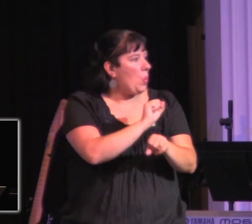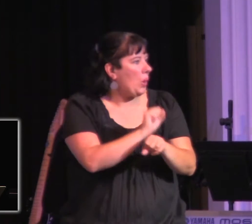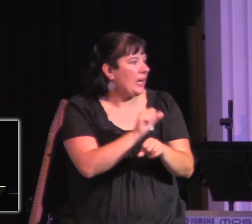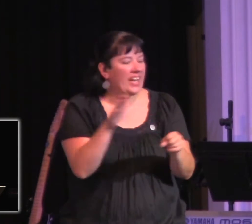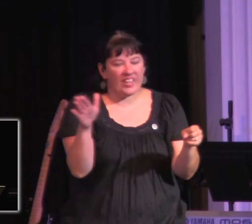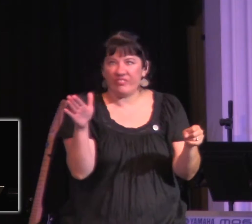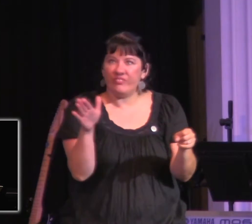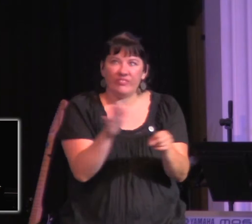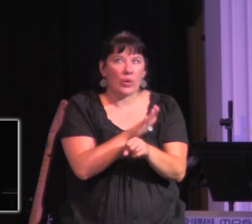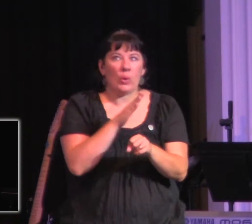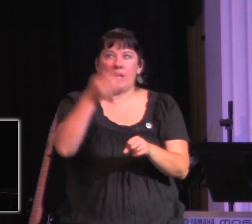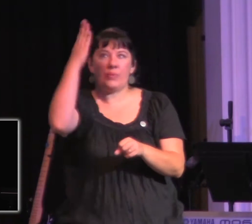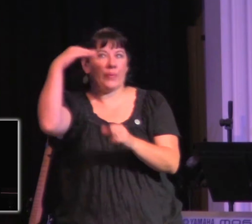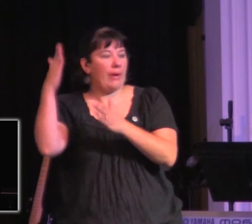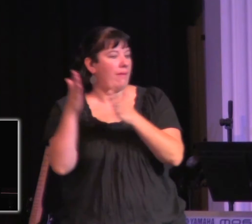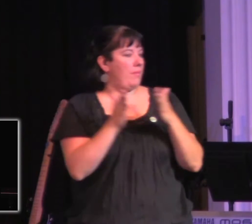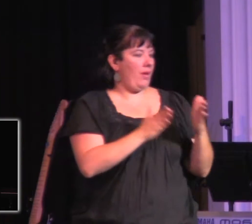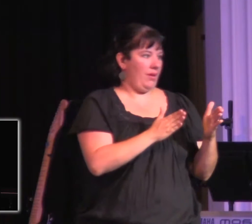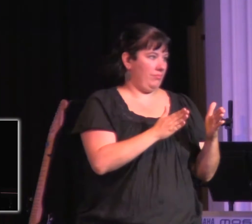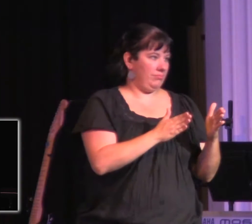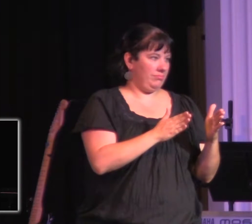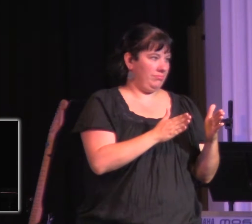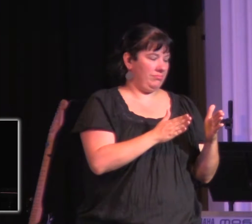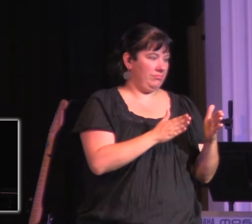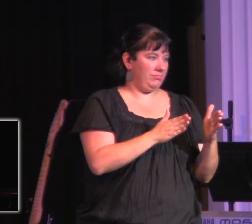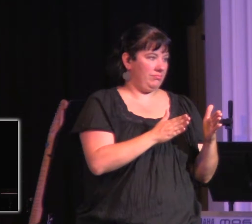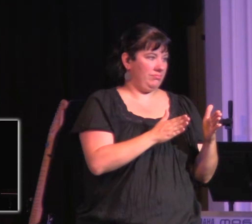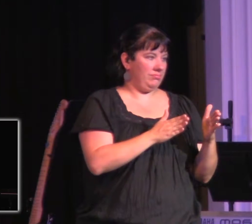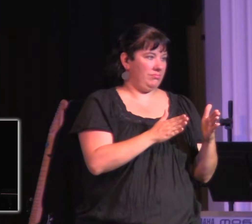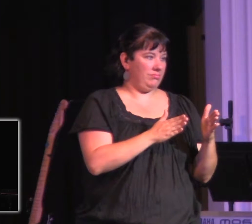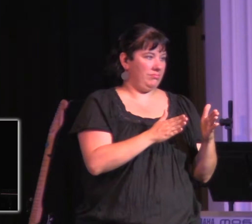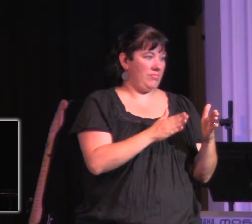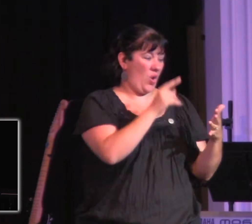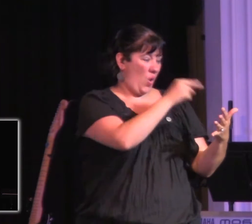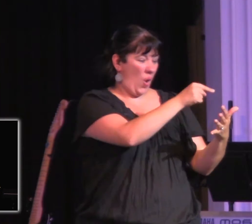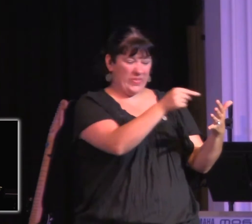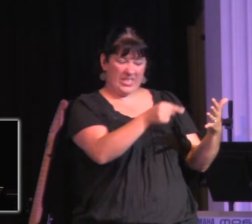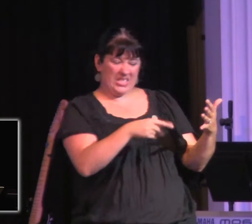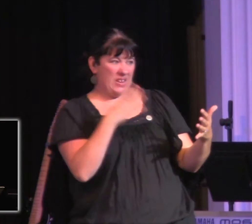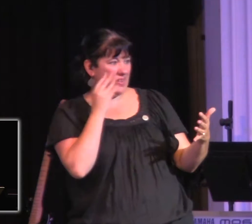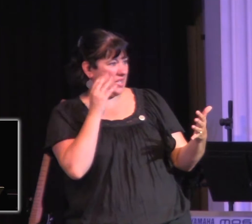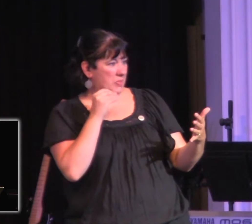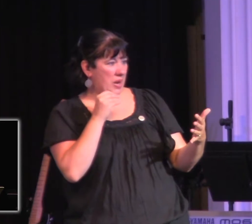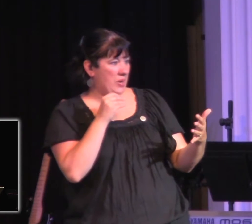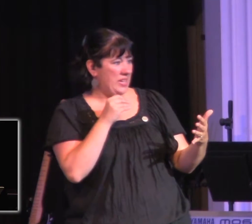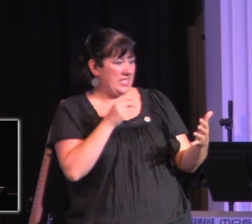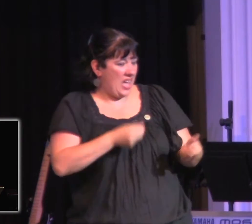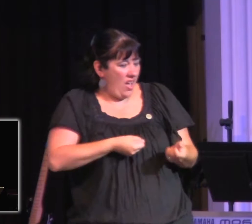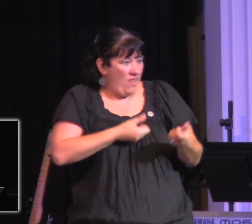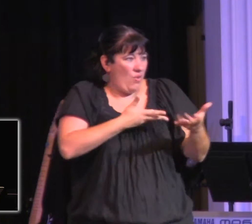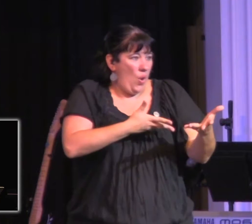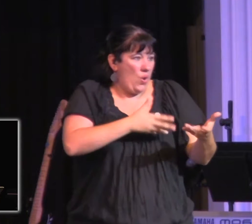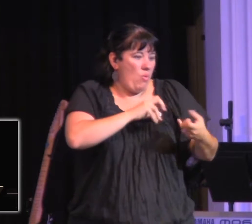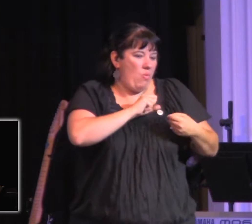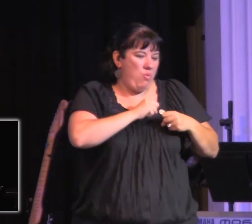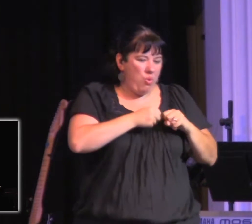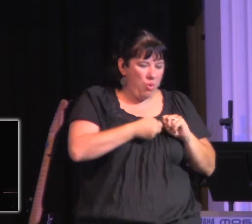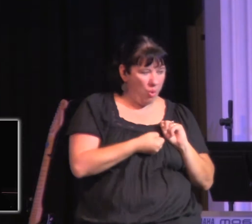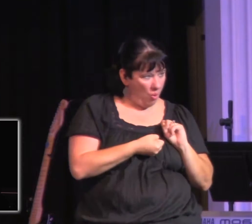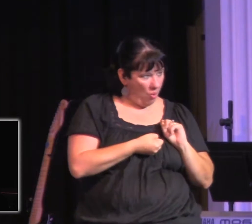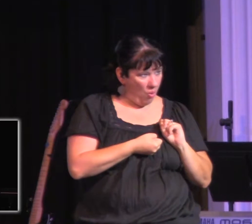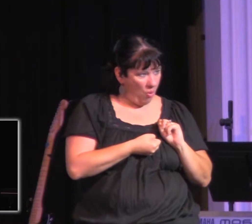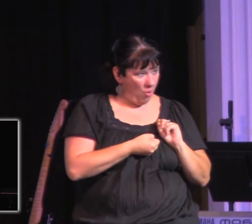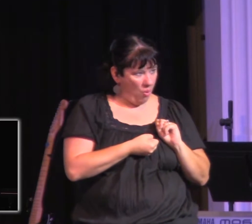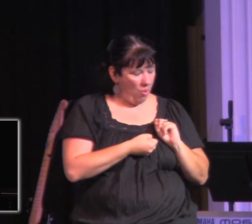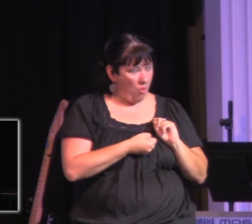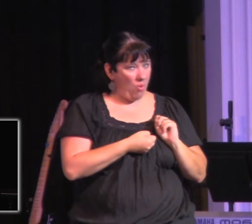These experiences have left us broken. Now, there's different areas and different ways our brokenness affects us, but let me just give you four.